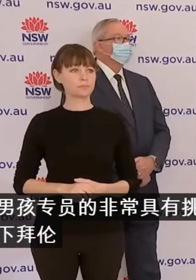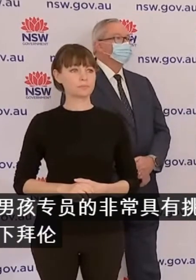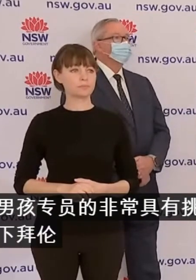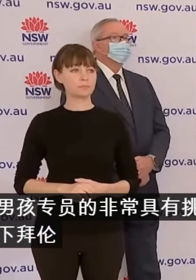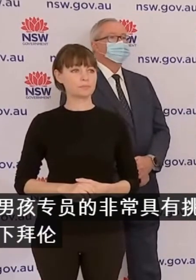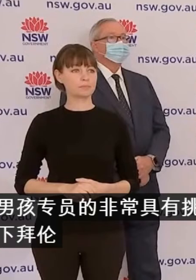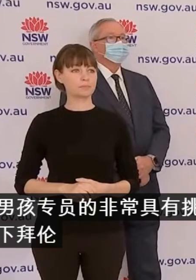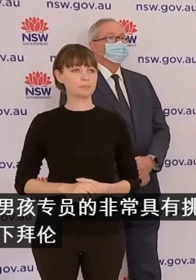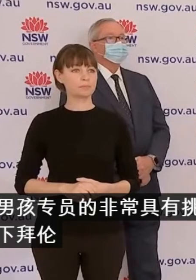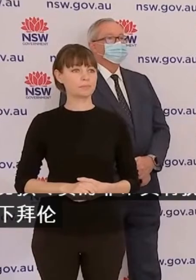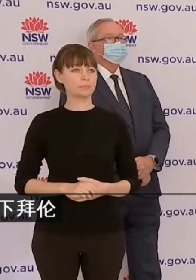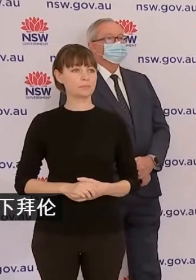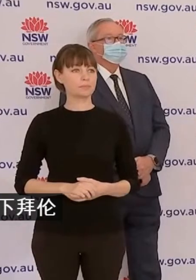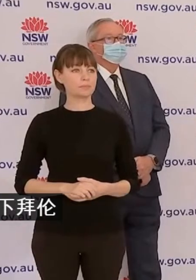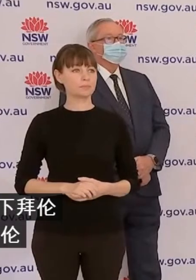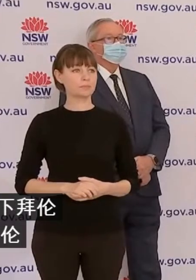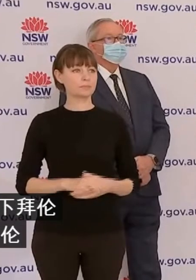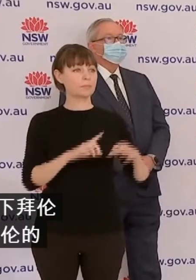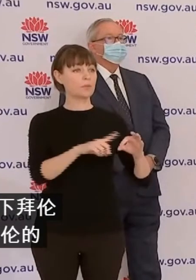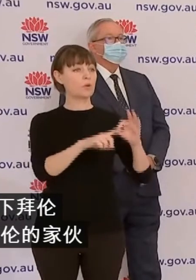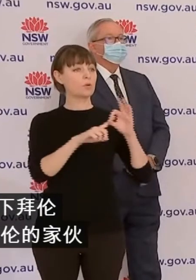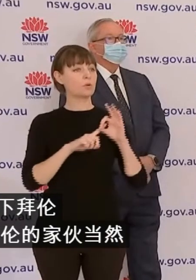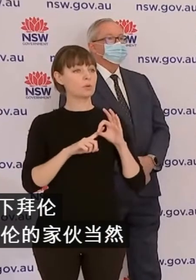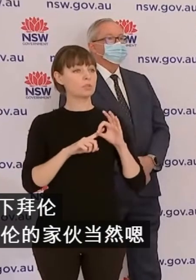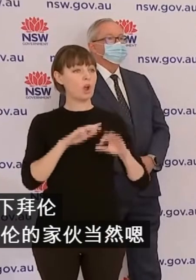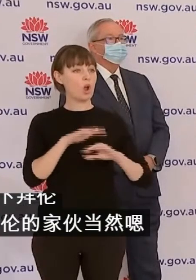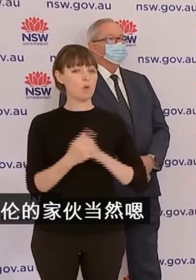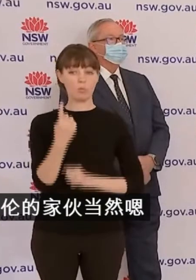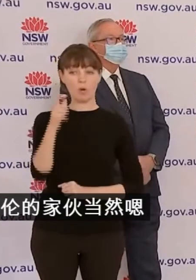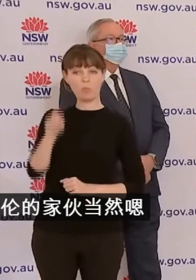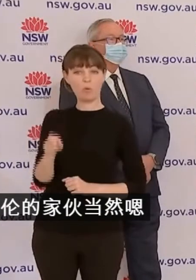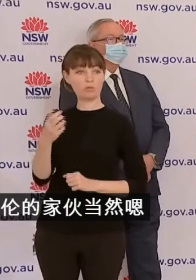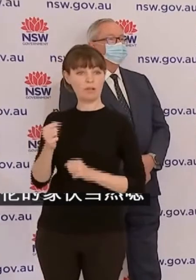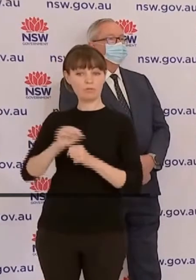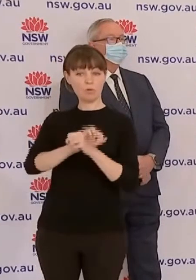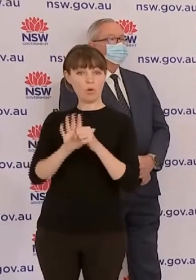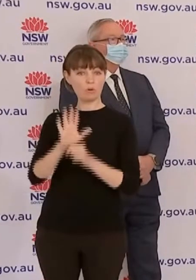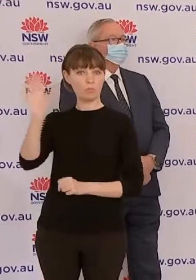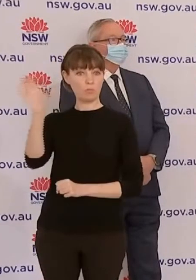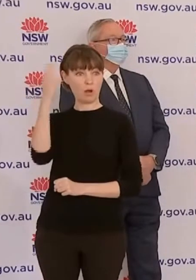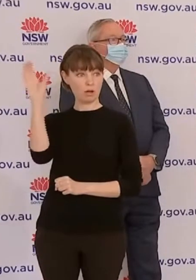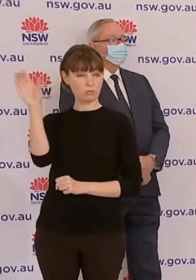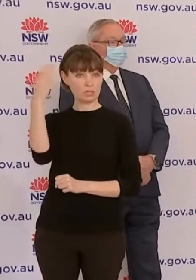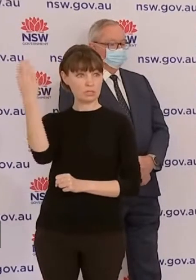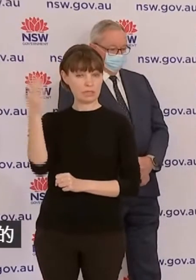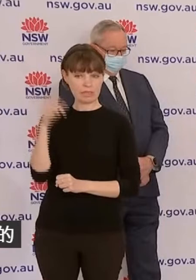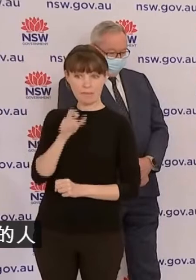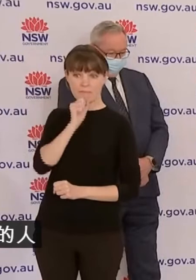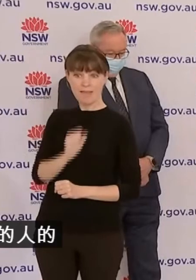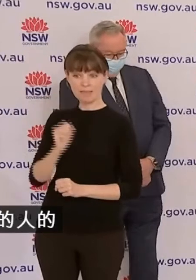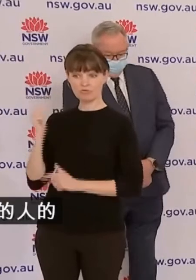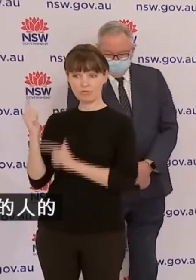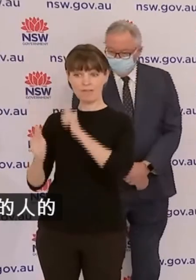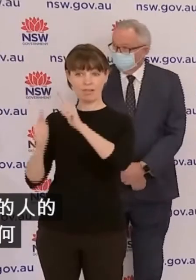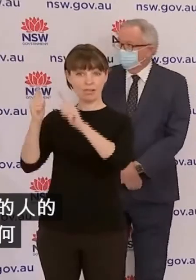about the case of the Byron guy? Certainly. How are you going with your investigations into the man that travelled from Sydney to Byron? I spoke